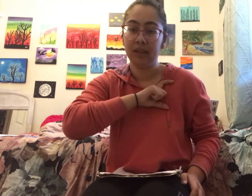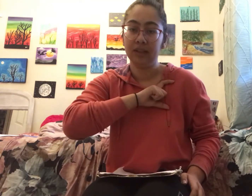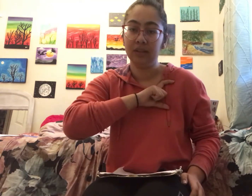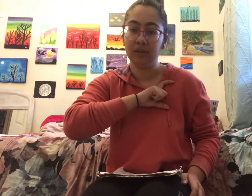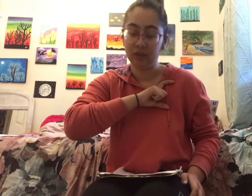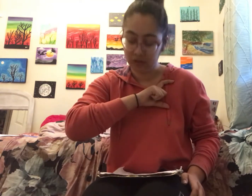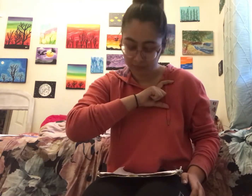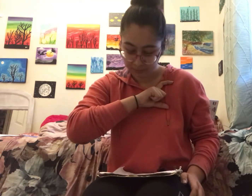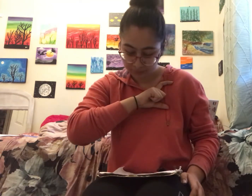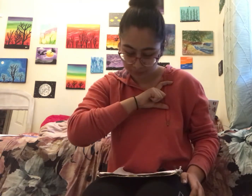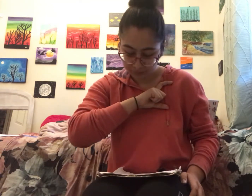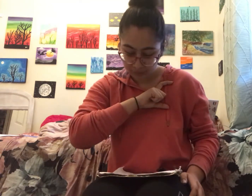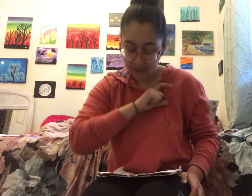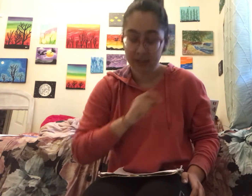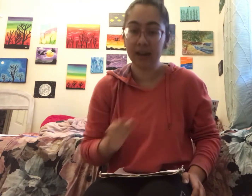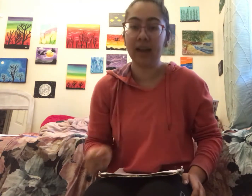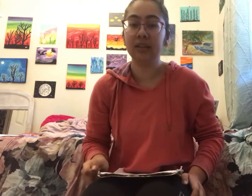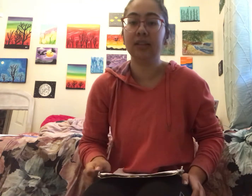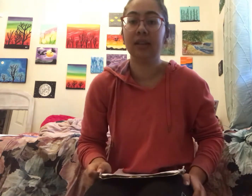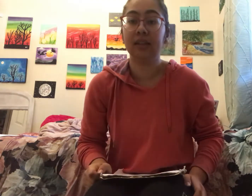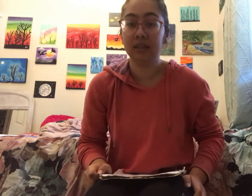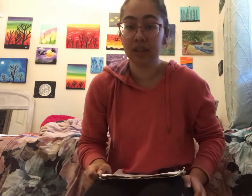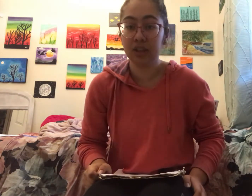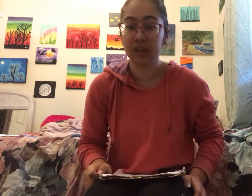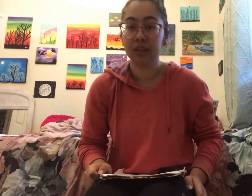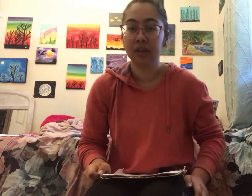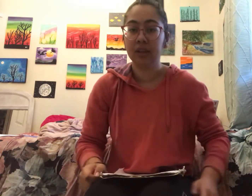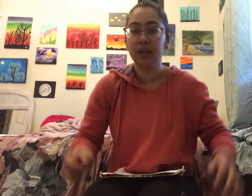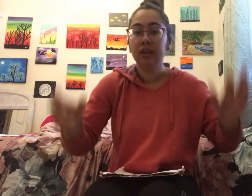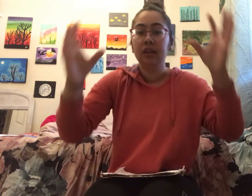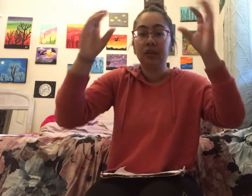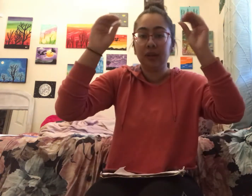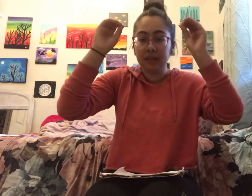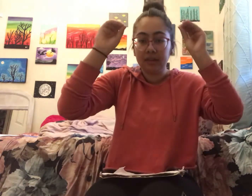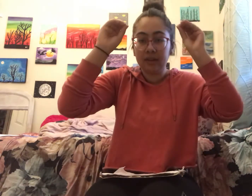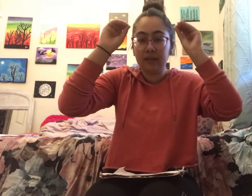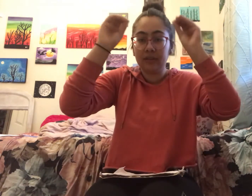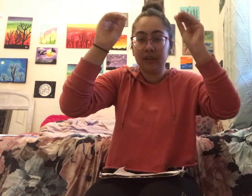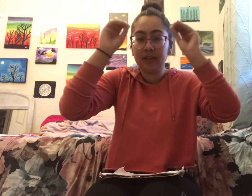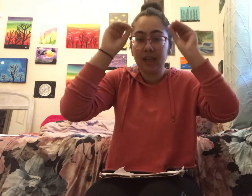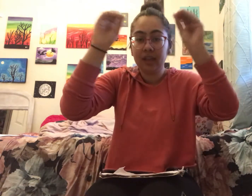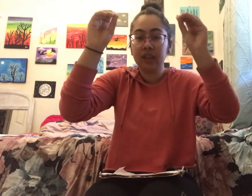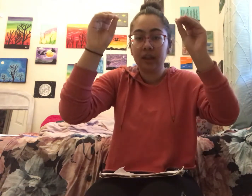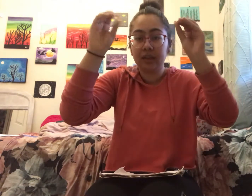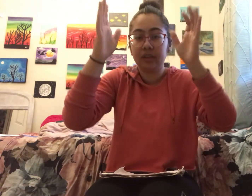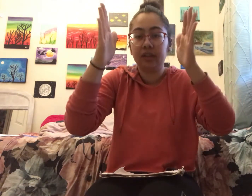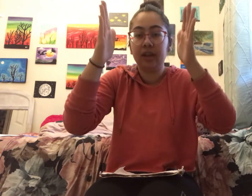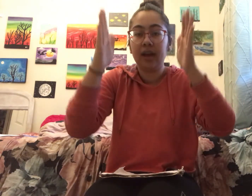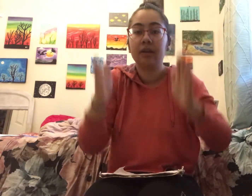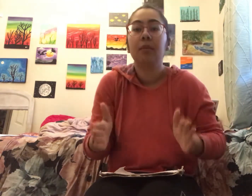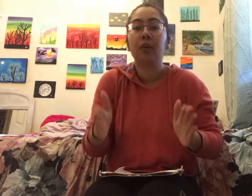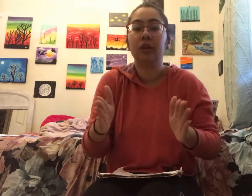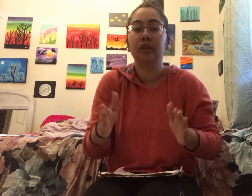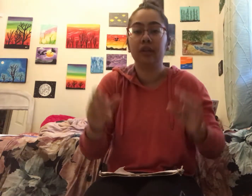police officer. Next is teacher. So this is a sign for teach, and you're just going to add person.